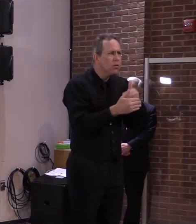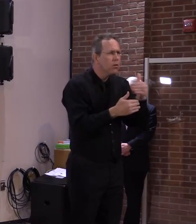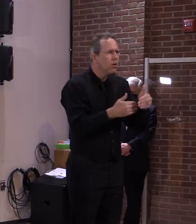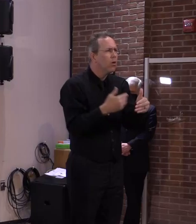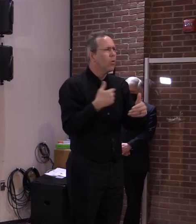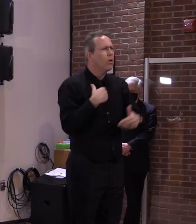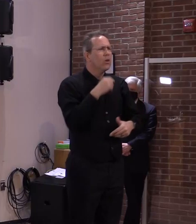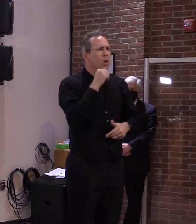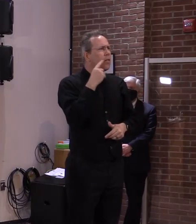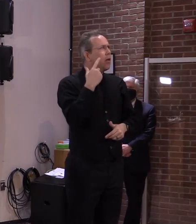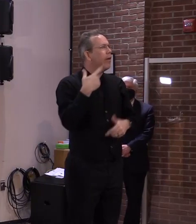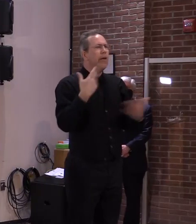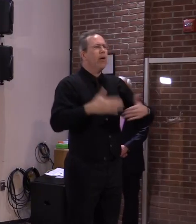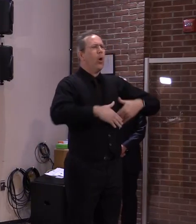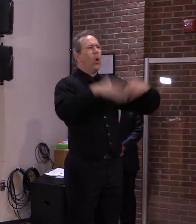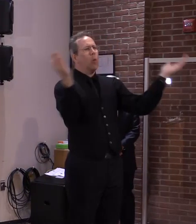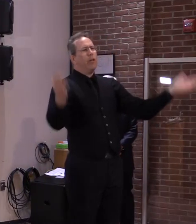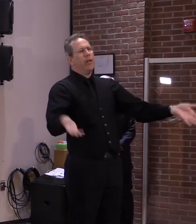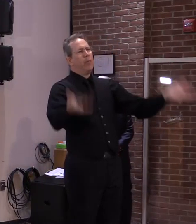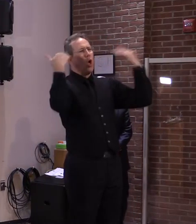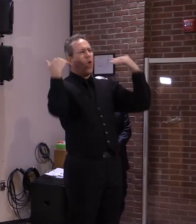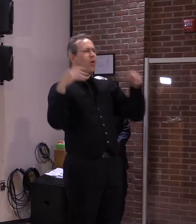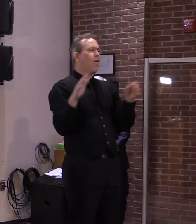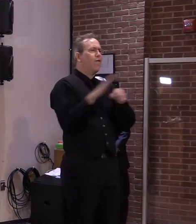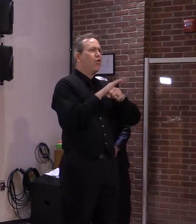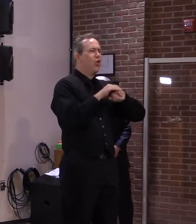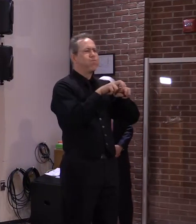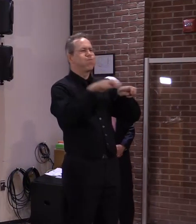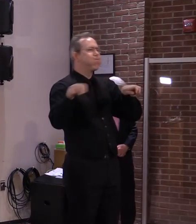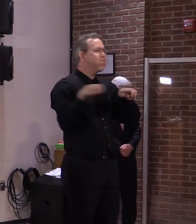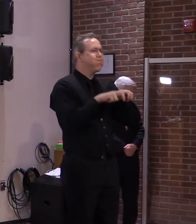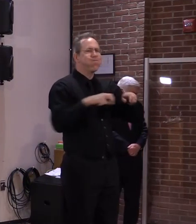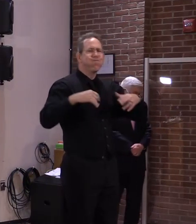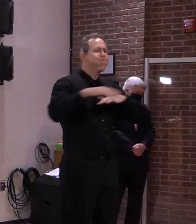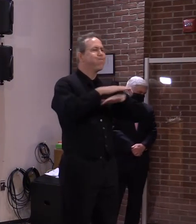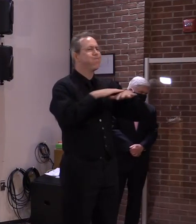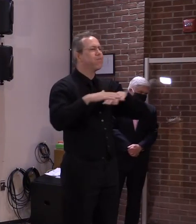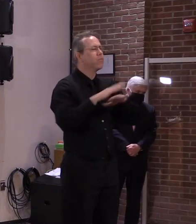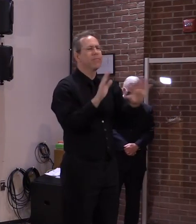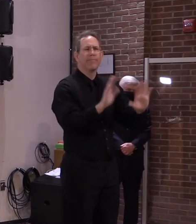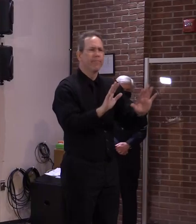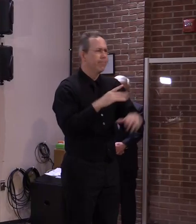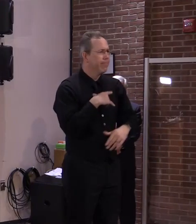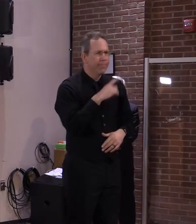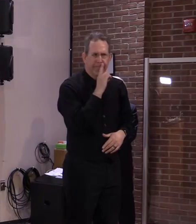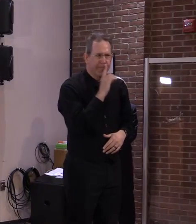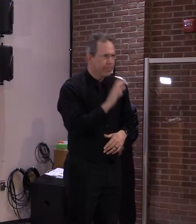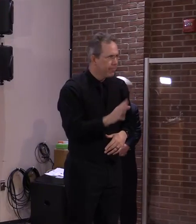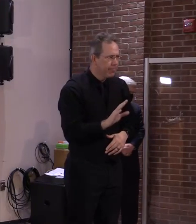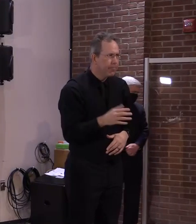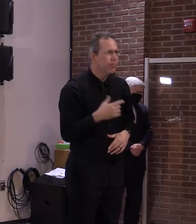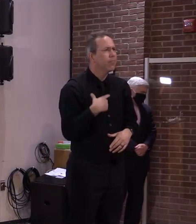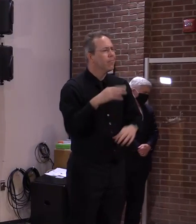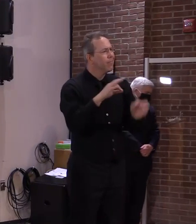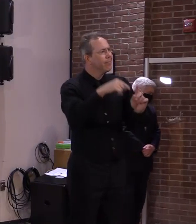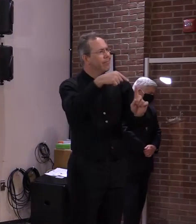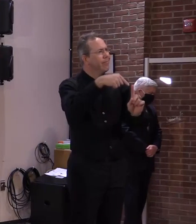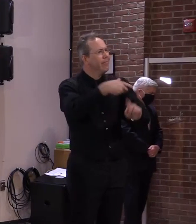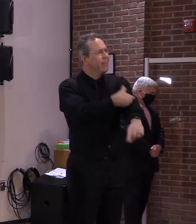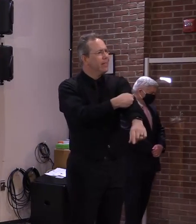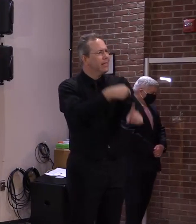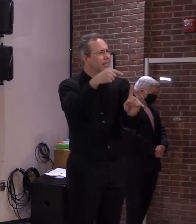back and you can let your guard down. Vaccinations and vigilance are the strongest tools we have in this